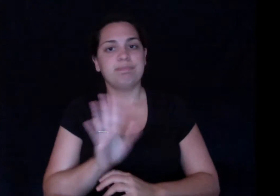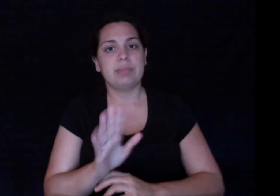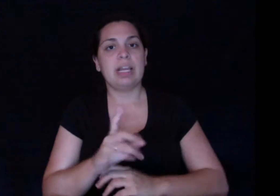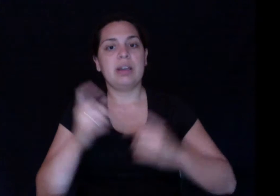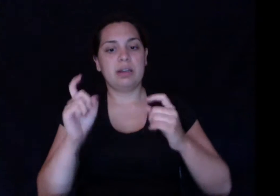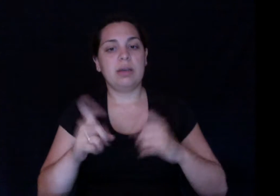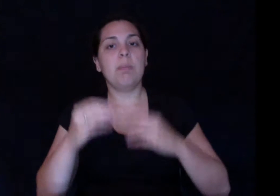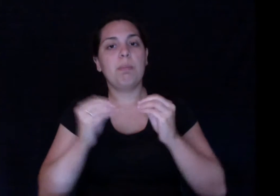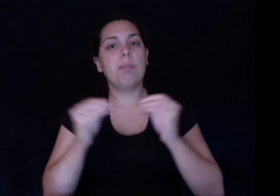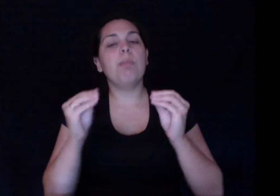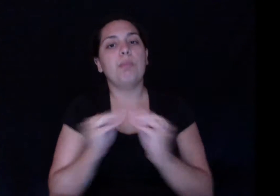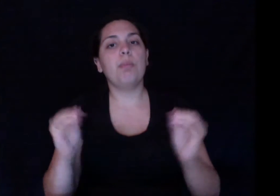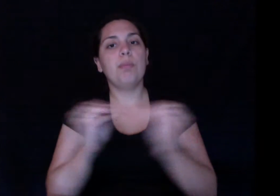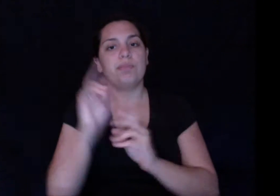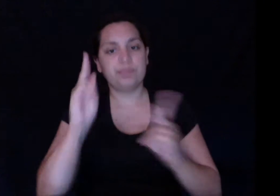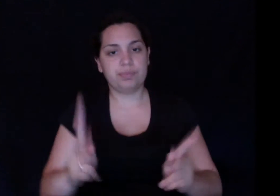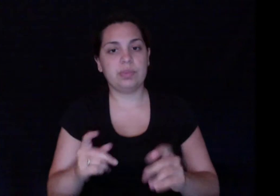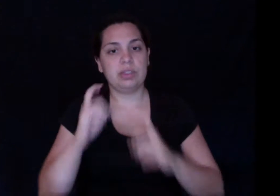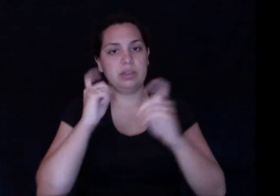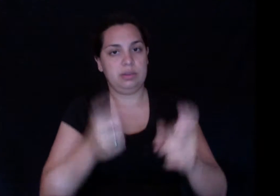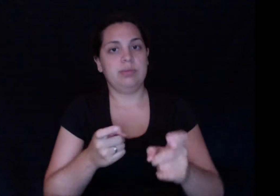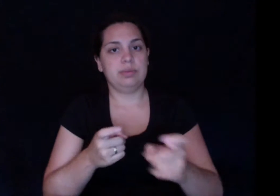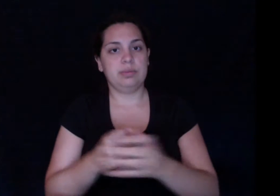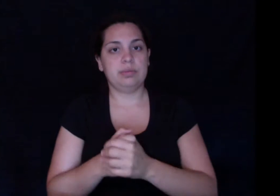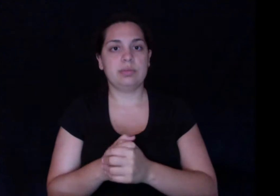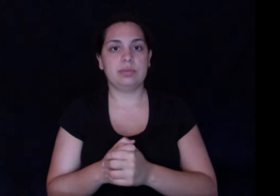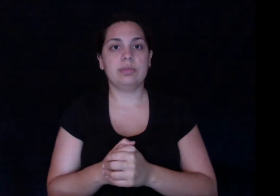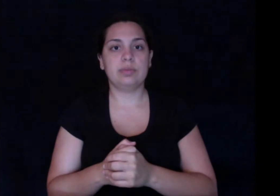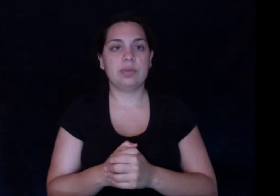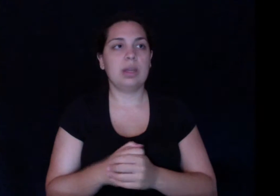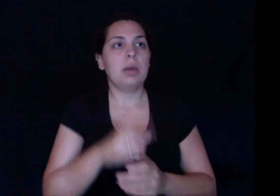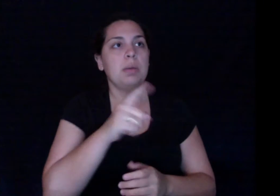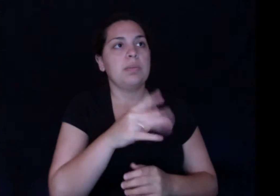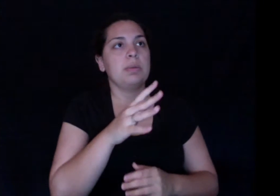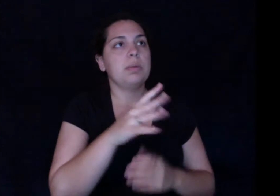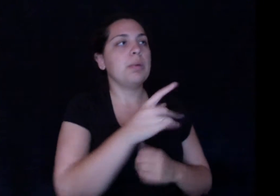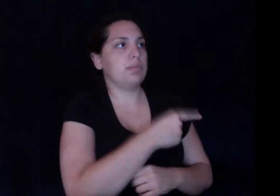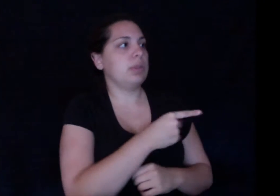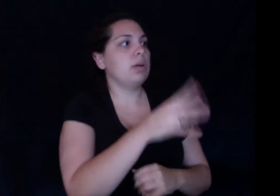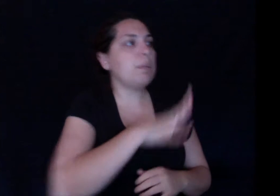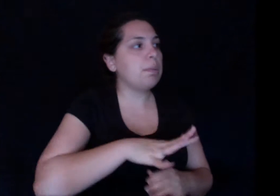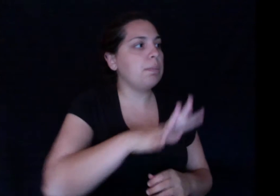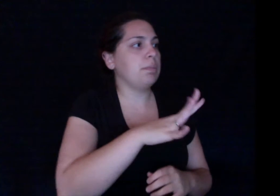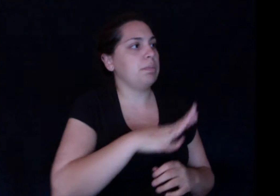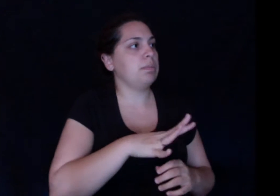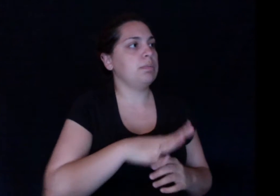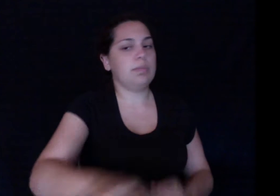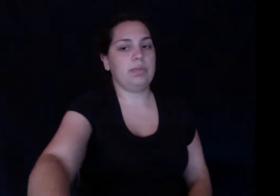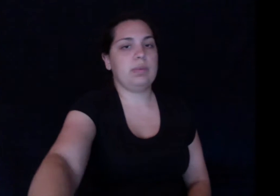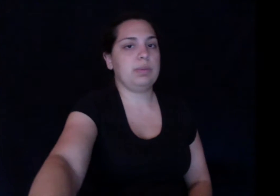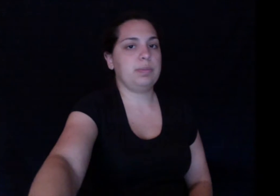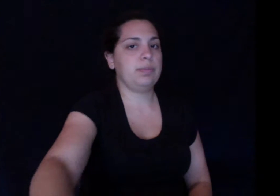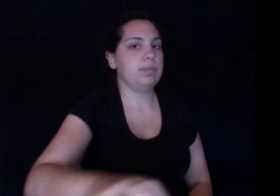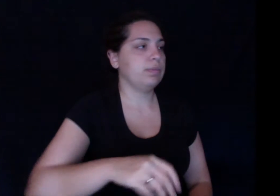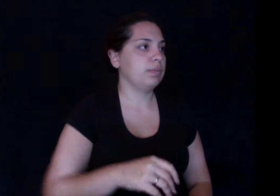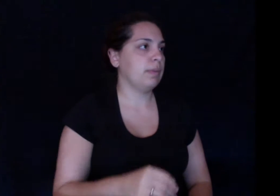from people. And I guess every donation then is a labor of love. And I, as a recipient, I'm just so thankful for everyone